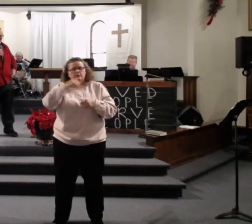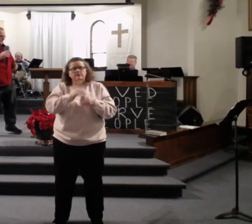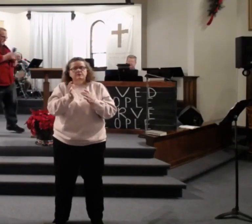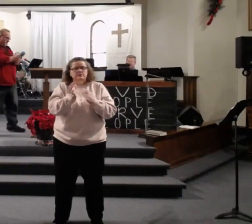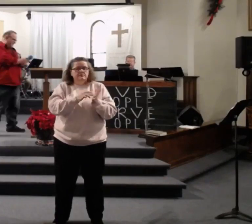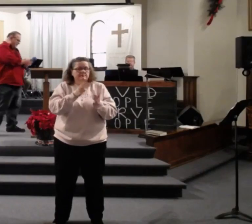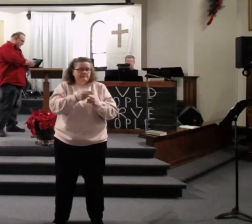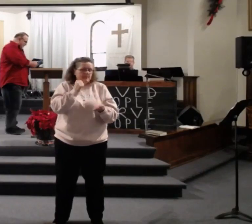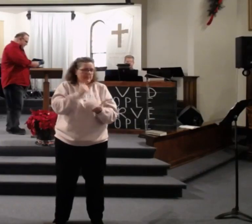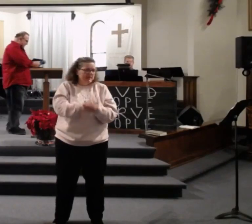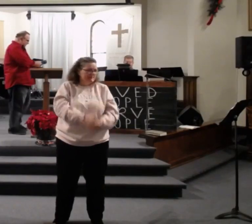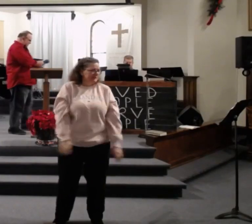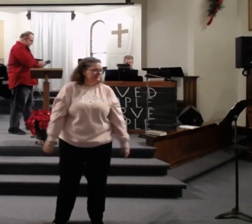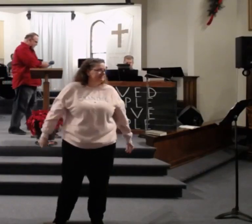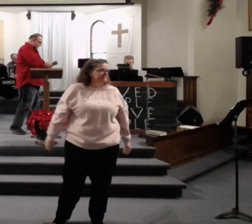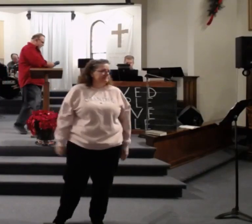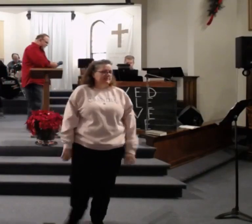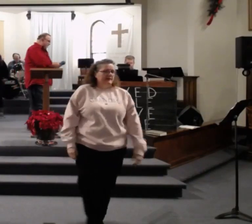Amen.